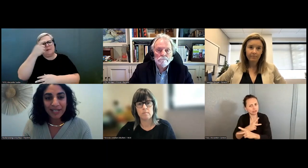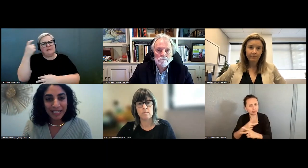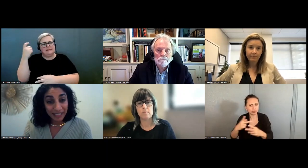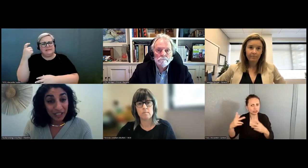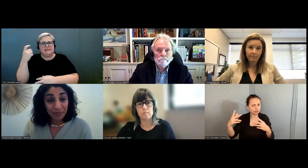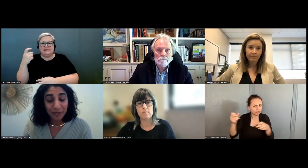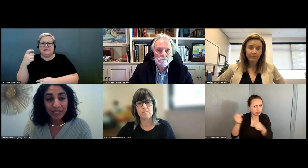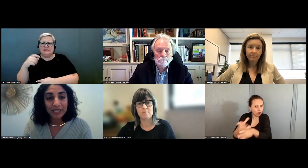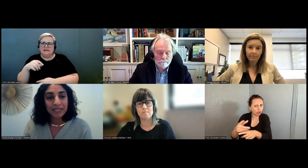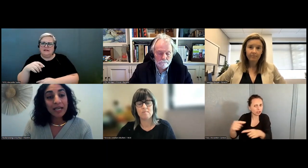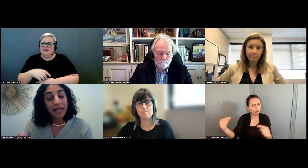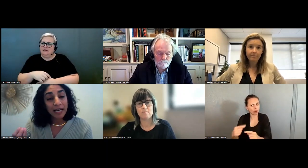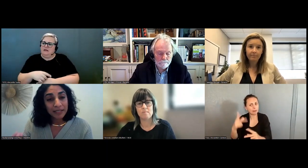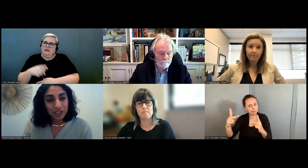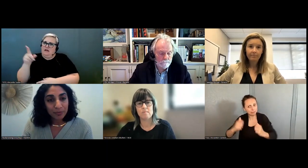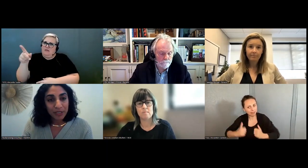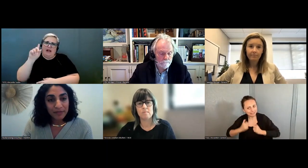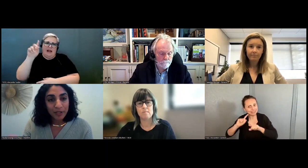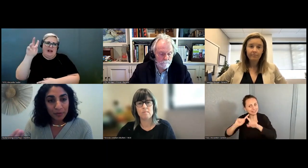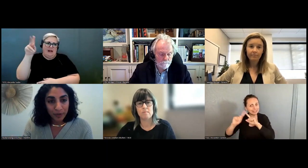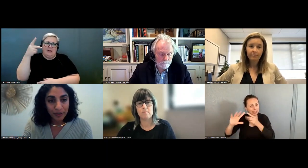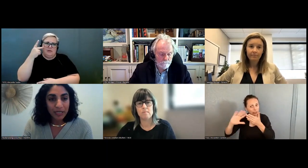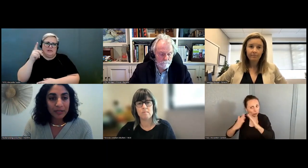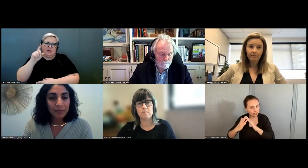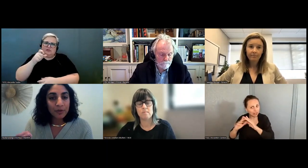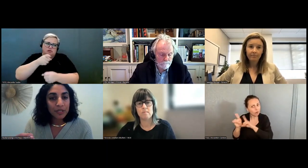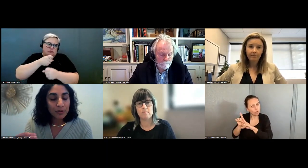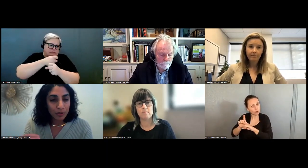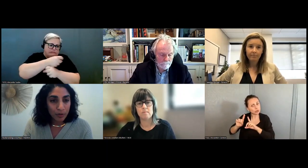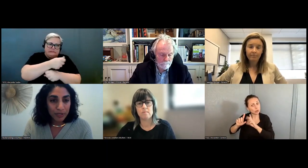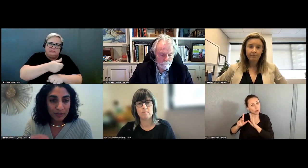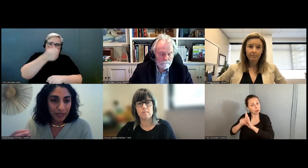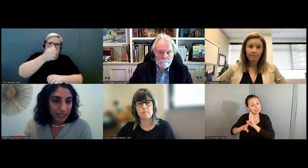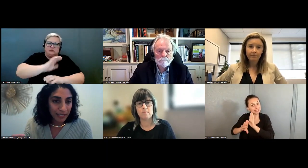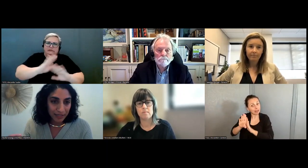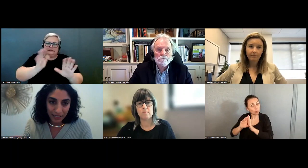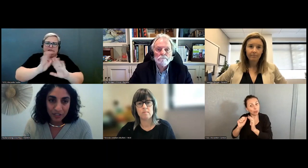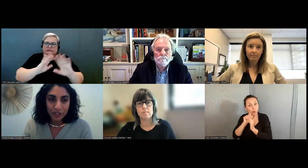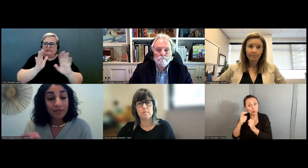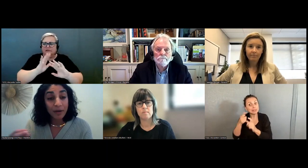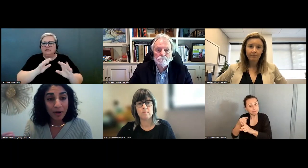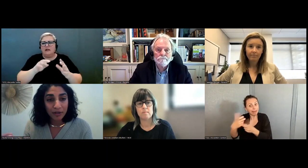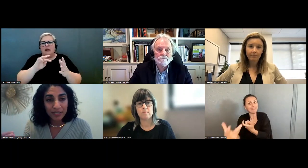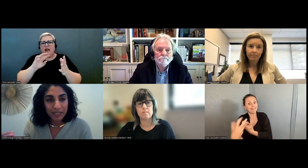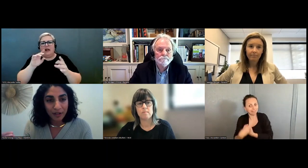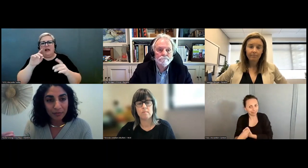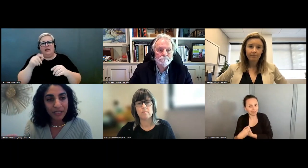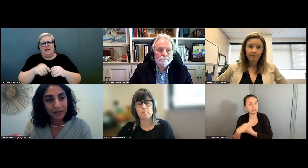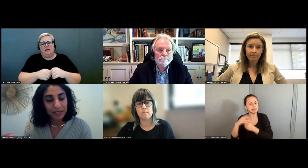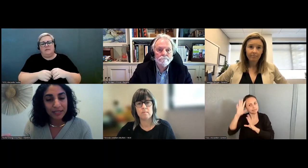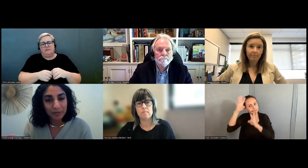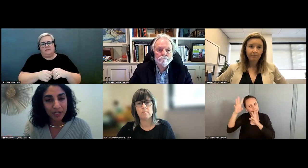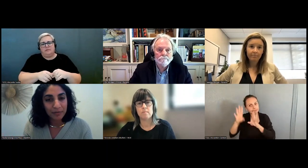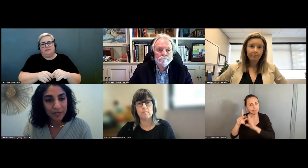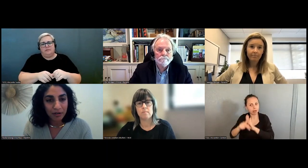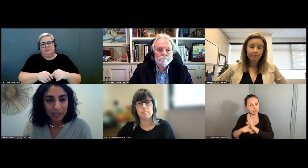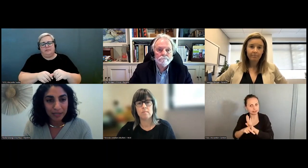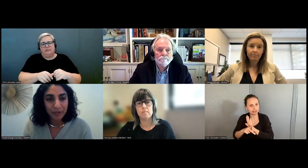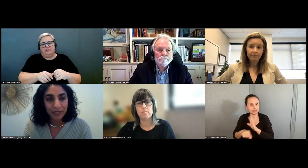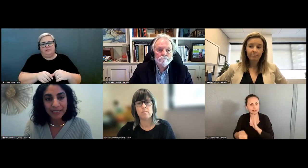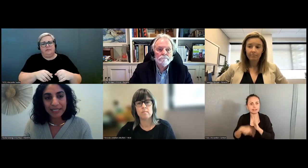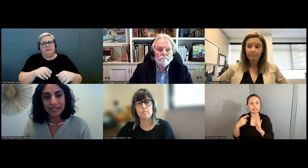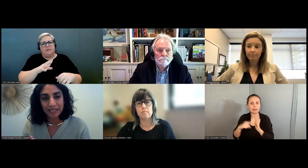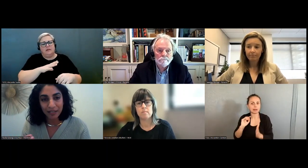people in communities. And it should be developed with those who are most affected at the center of that policy development. I think sometimes